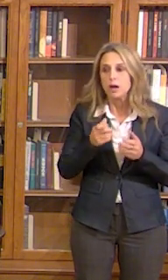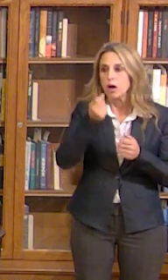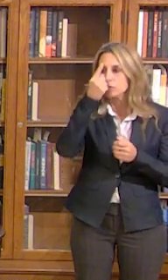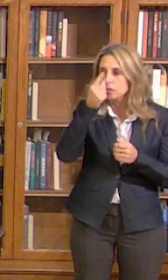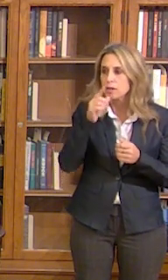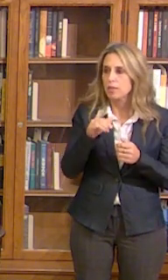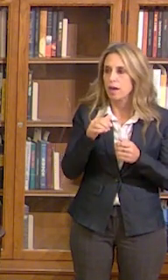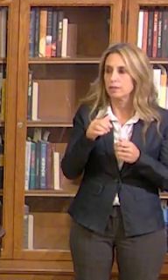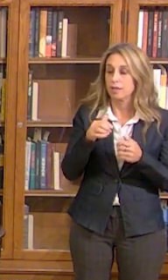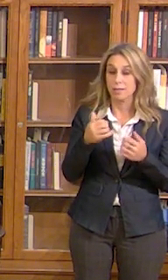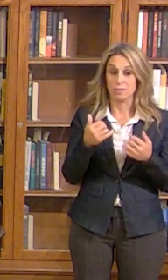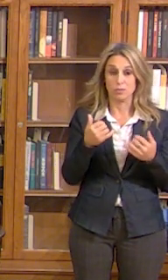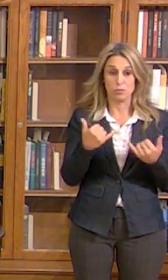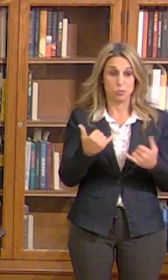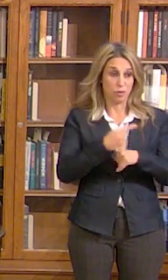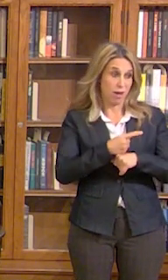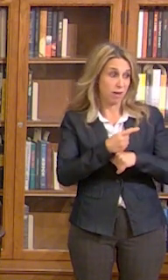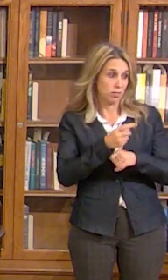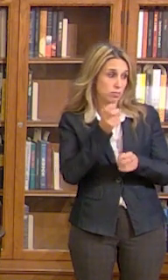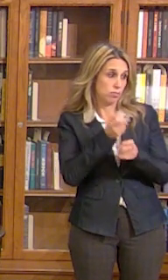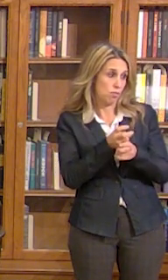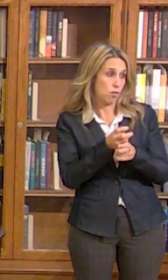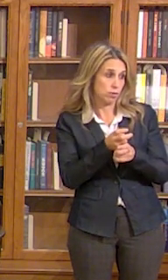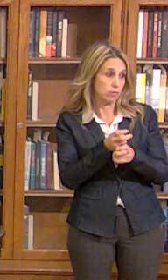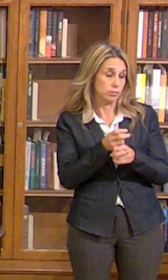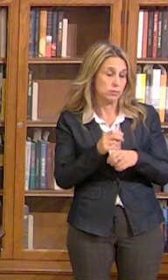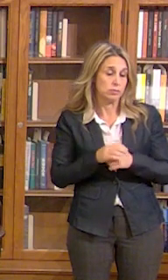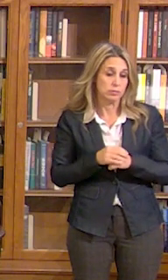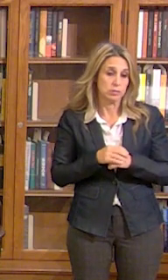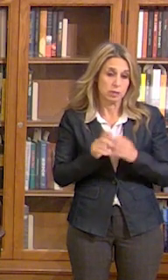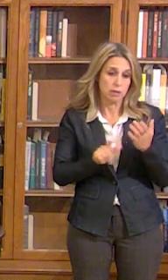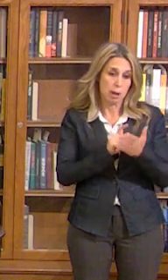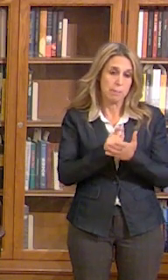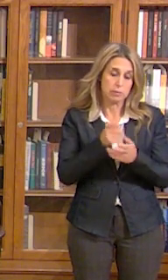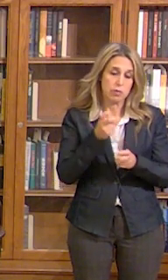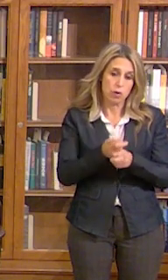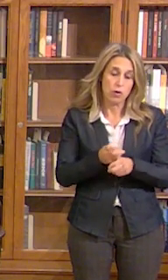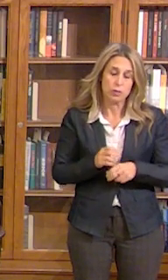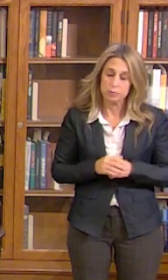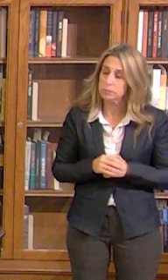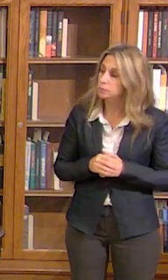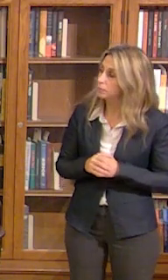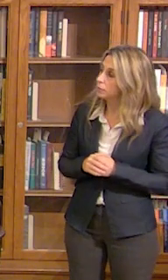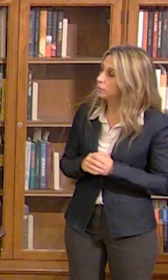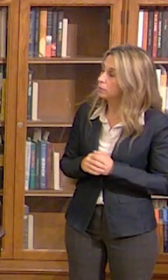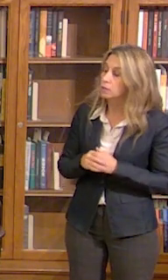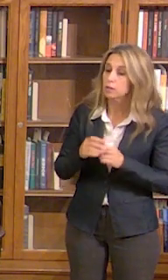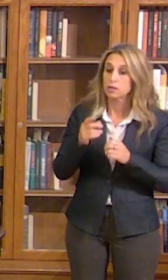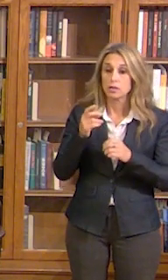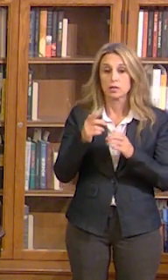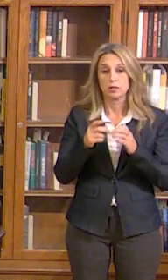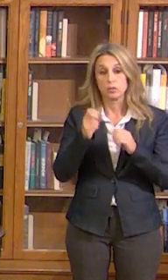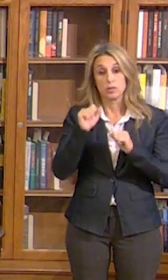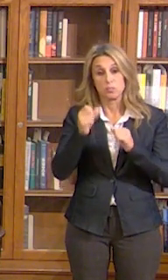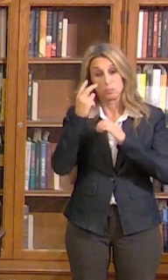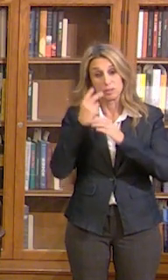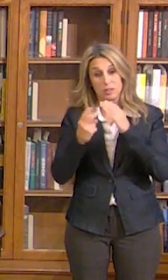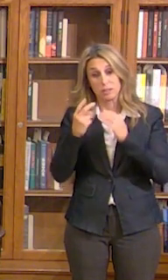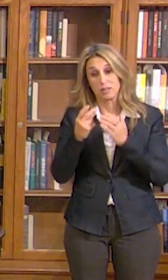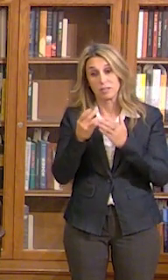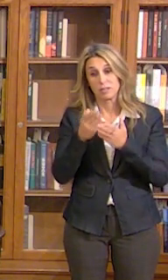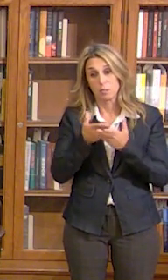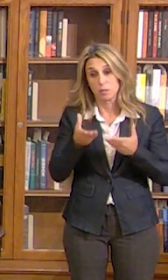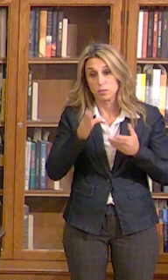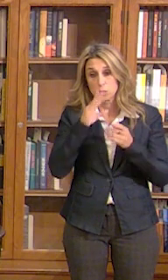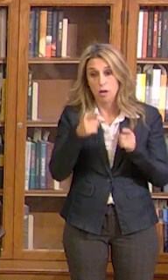is hard in this moment um and also we could have predicted this moment is was going to happen particularly after the sort